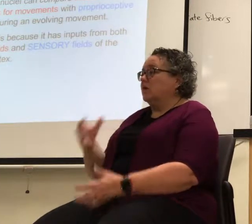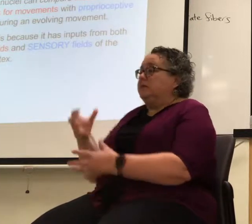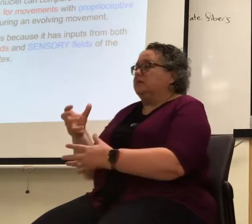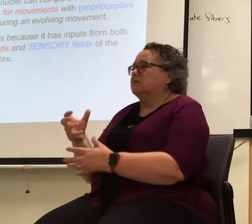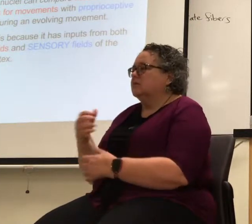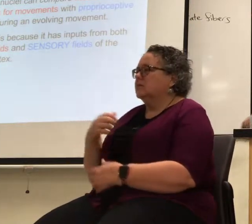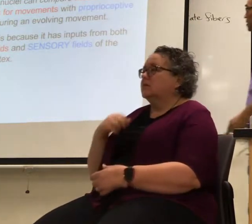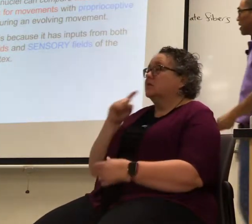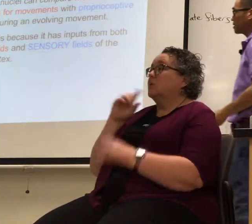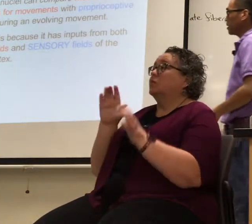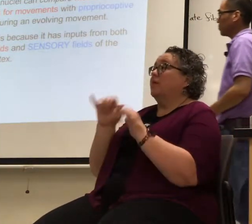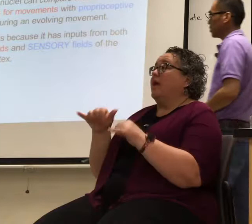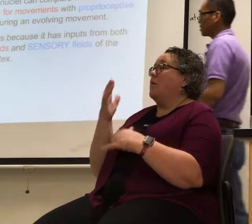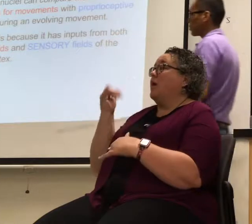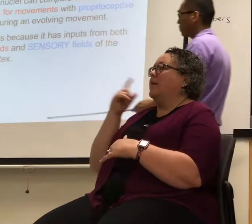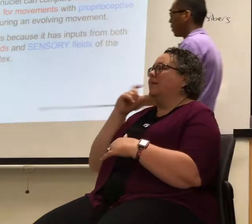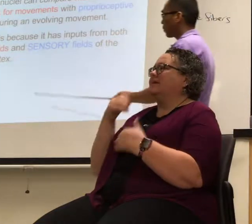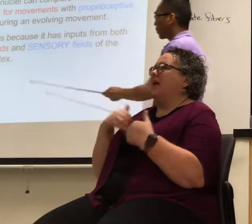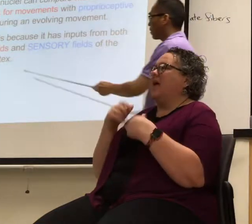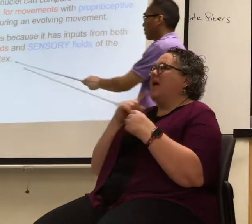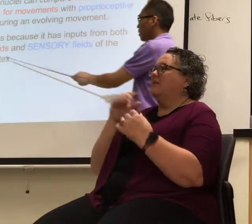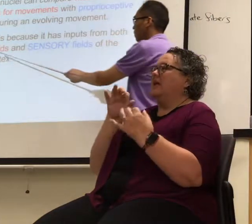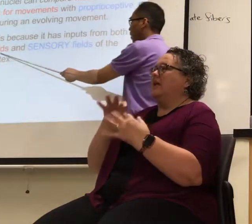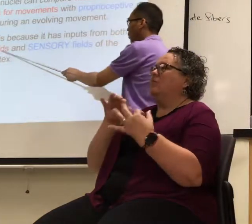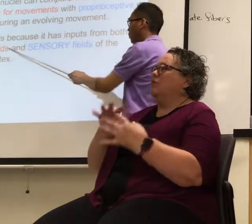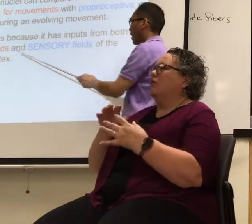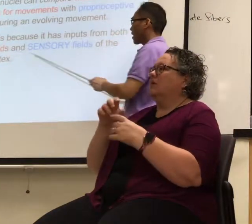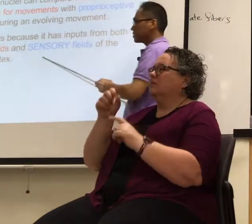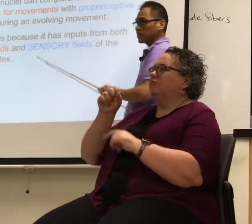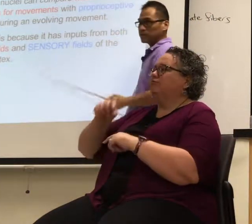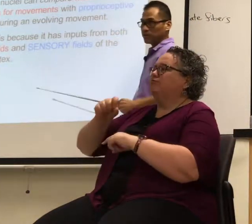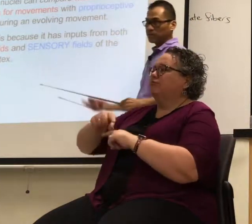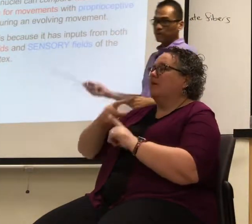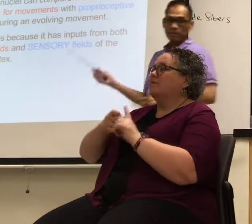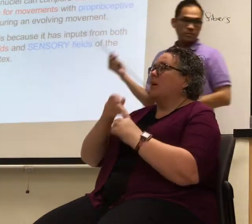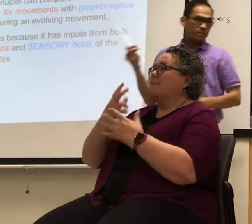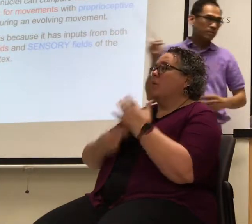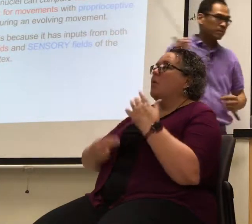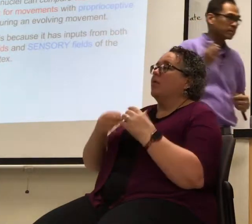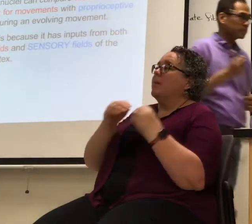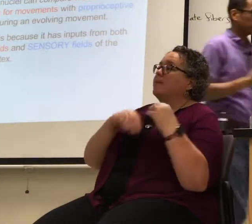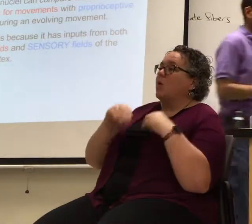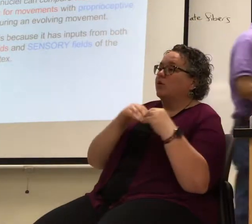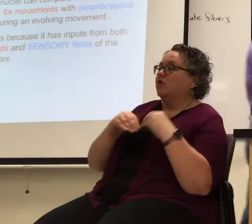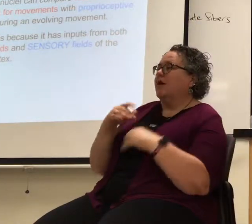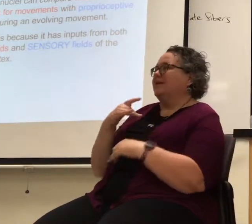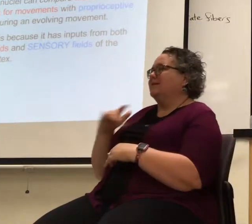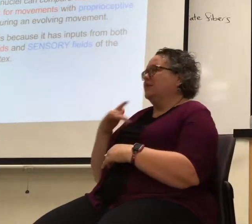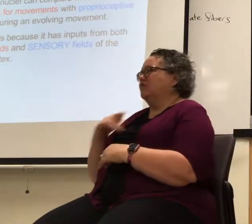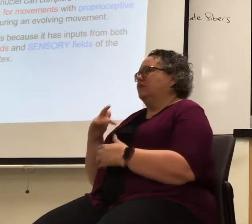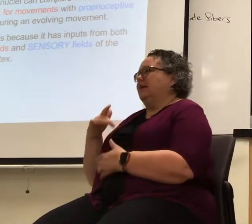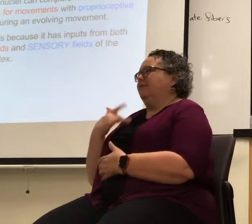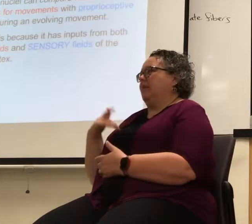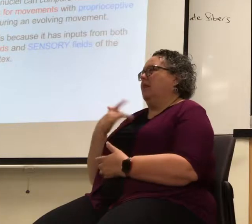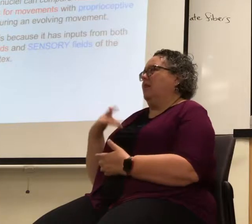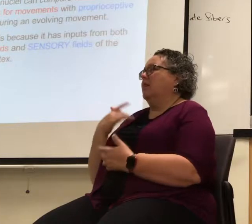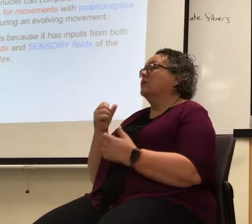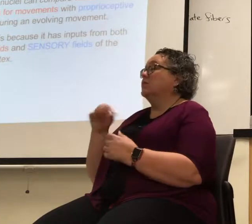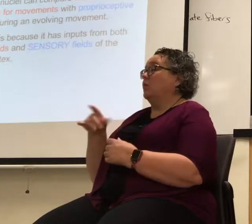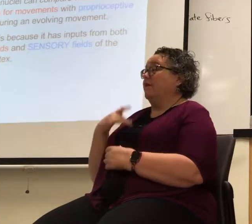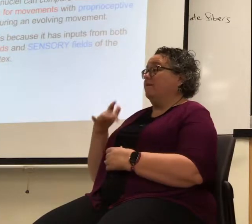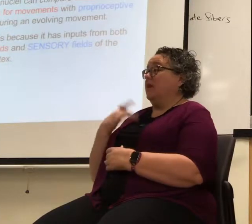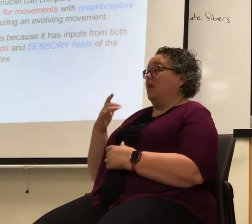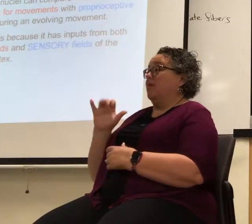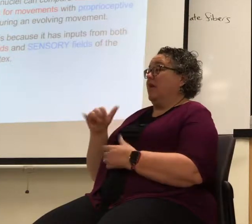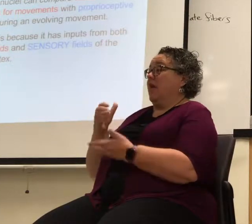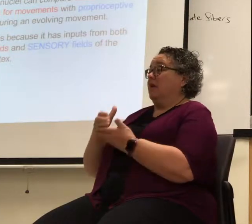It can do this because it has inputs from both motor and sensory fields. So as you feel the glass slipping